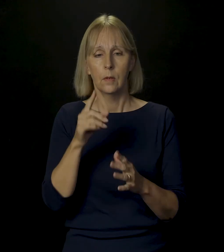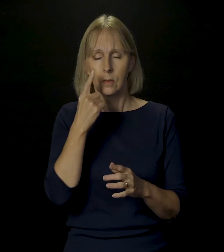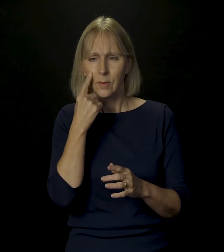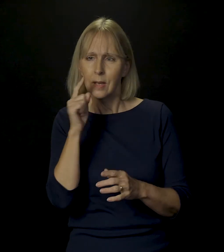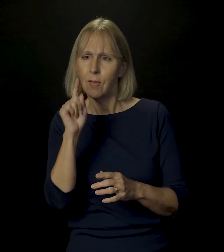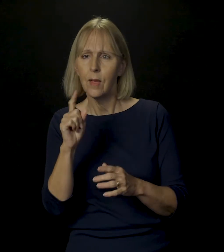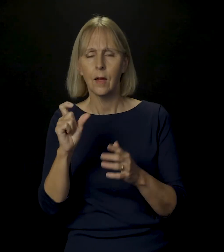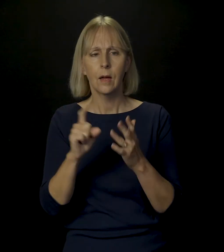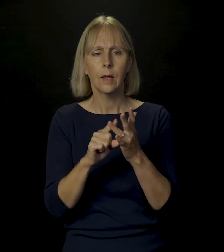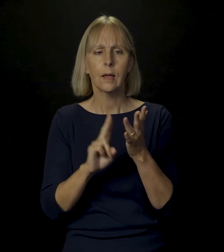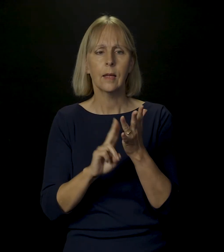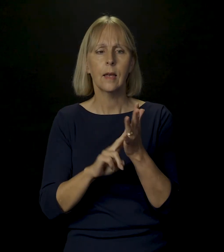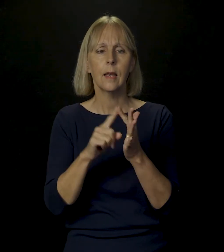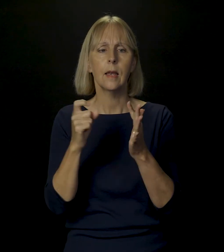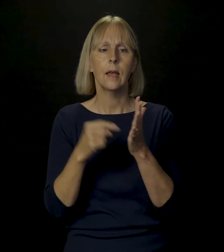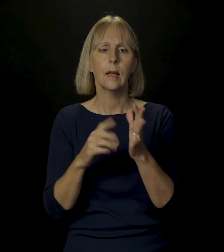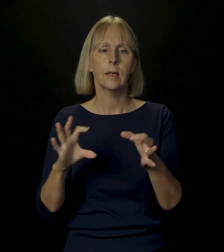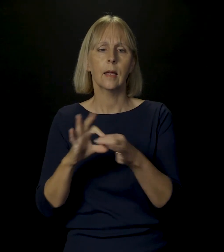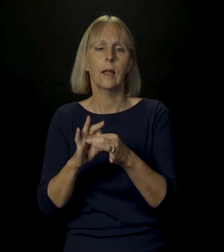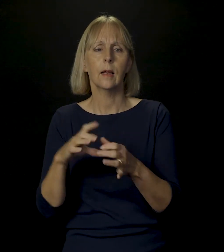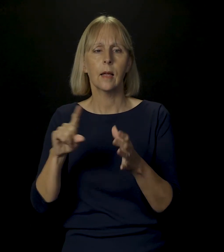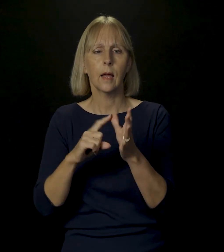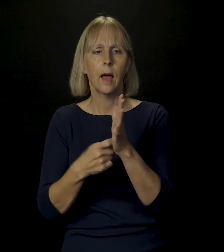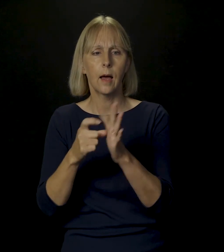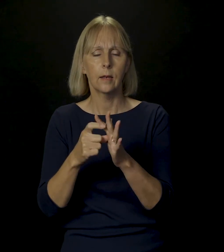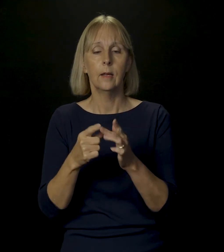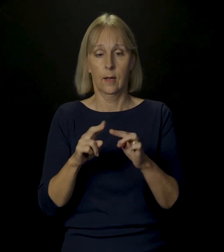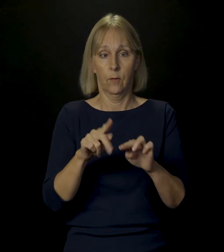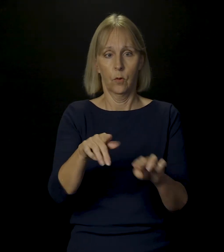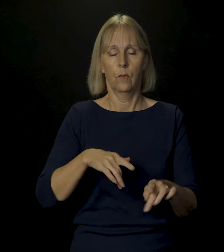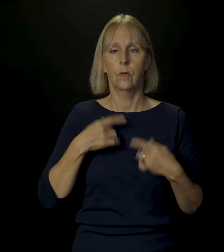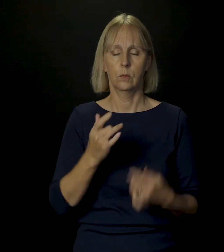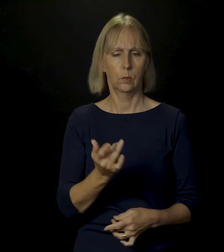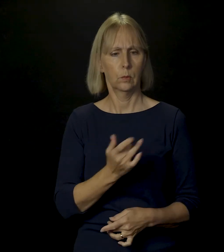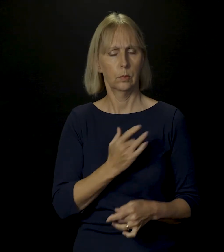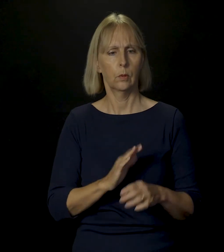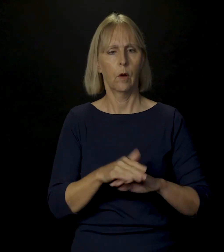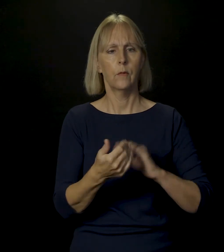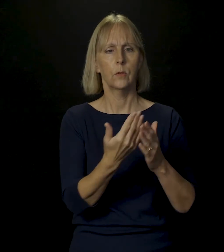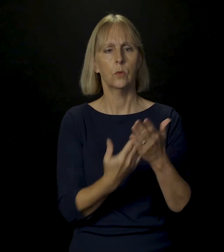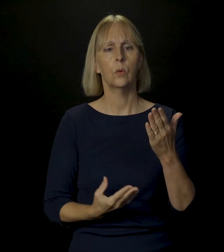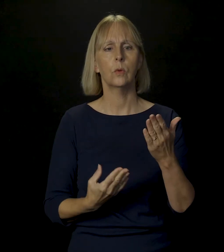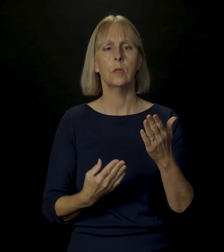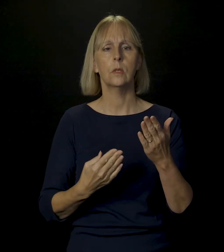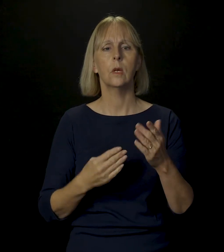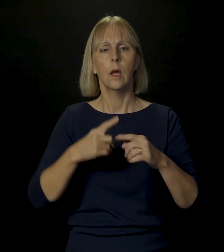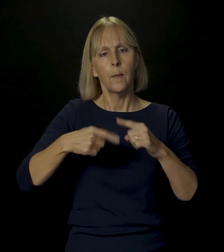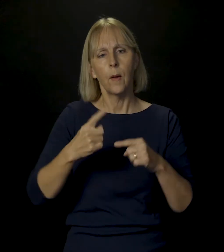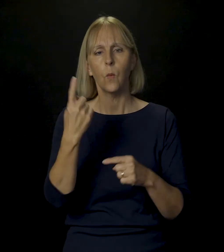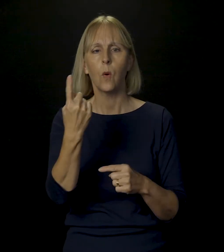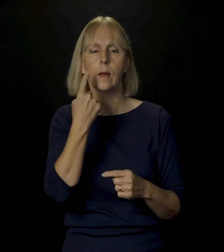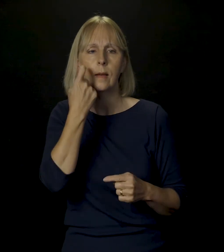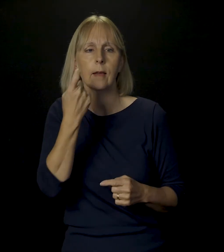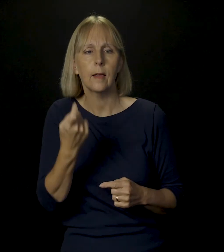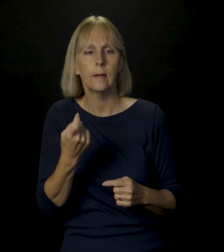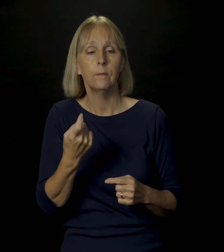give you the support you need for whatever you're going through at this point in time. If you've been moved today by the stories of One Care, as I know I've been, encourage you to